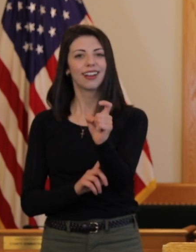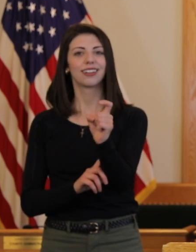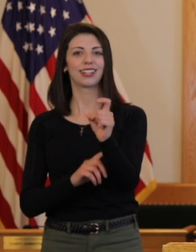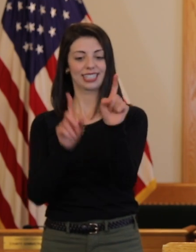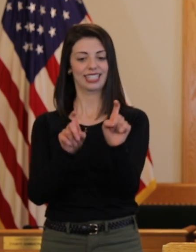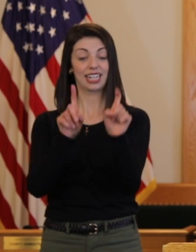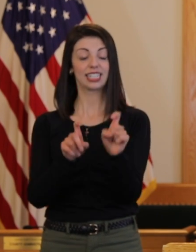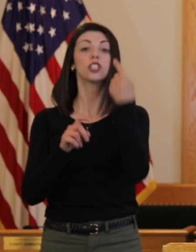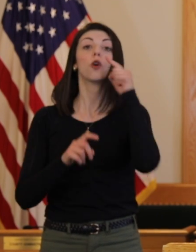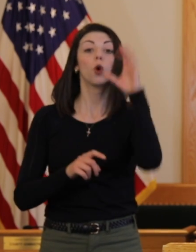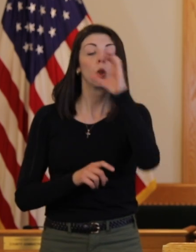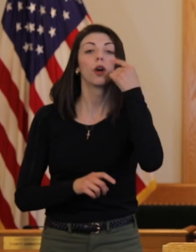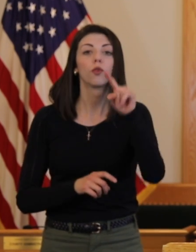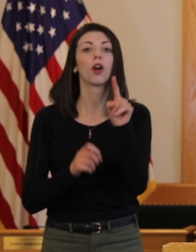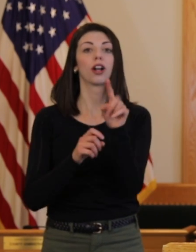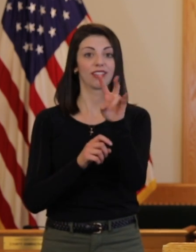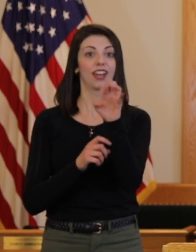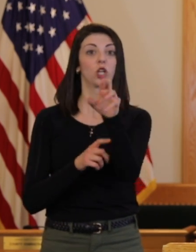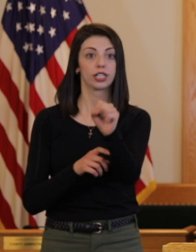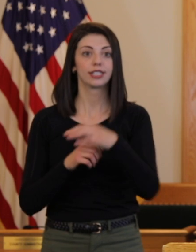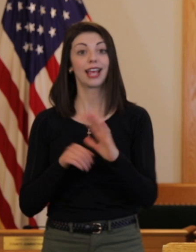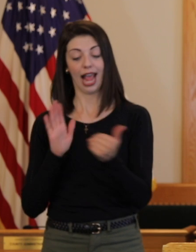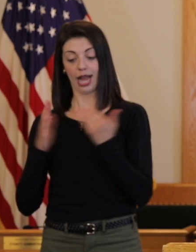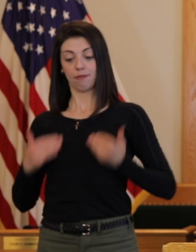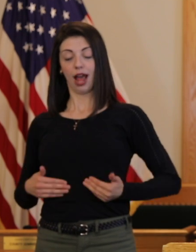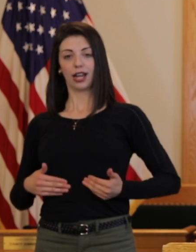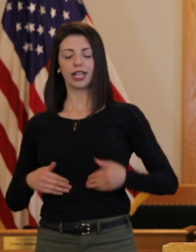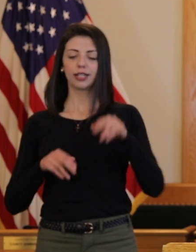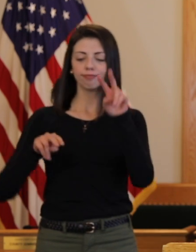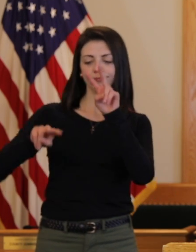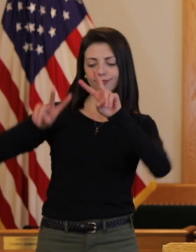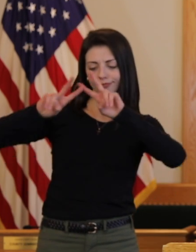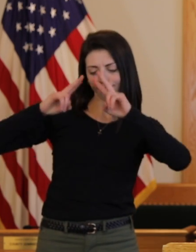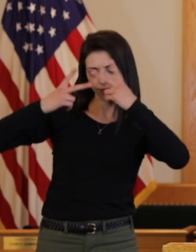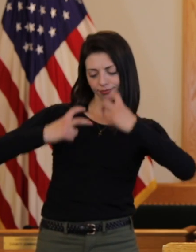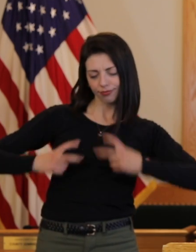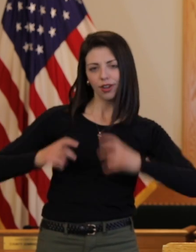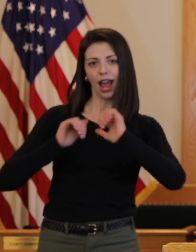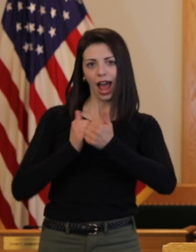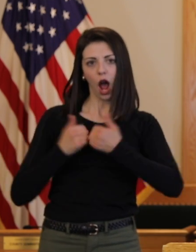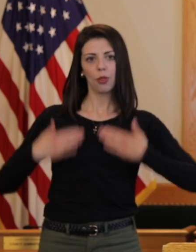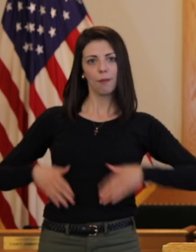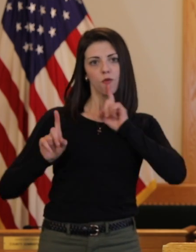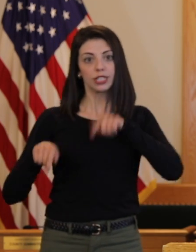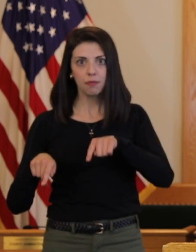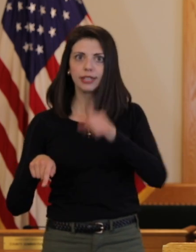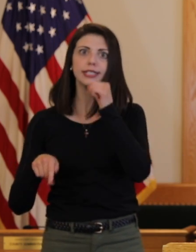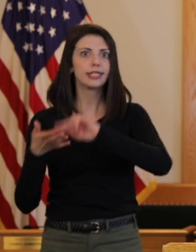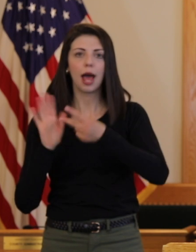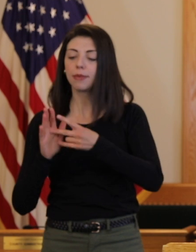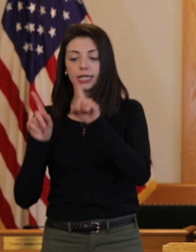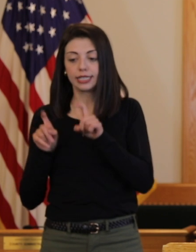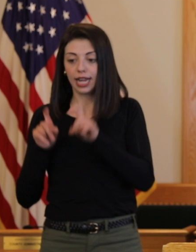virus. Antibody testing looks for the body's immune response from exposure to the virus. It is not a test for the